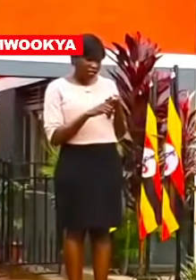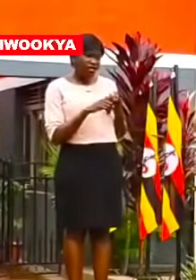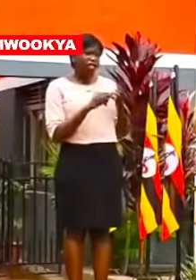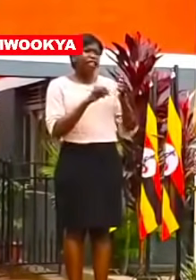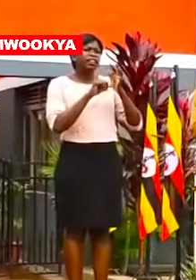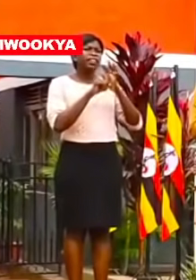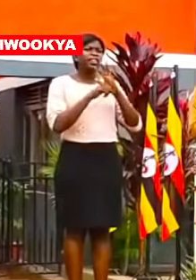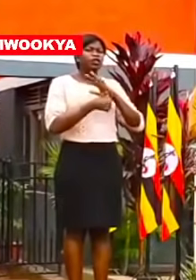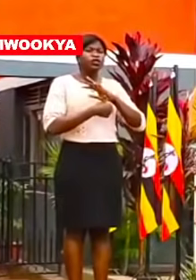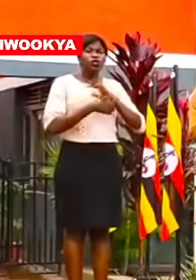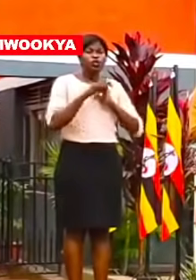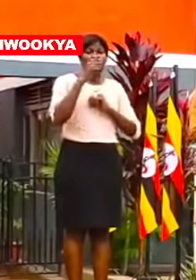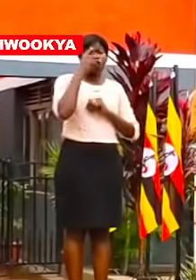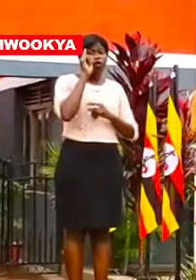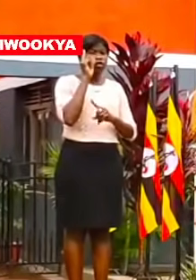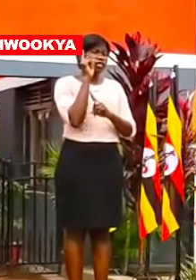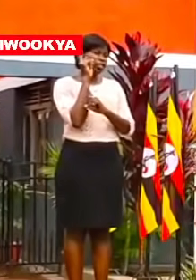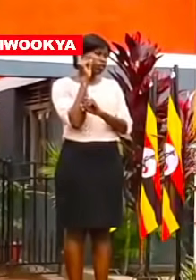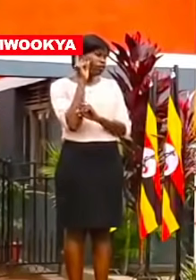y'ebyokwerinda.